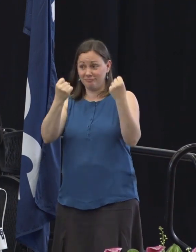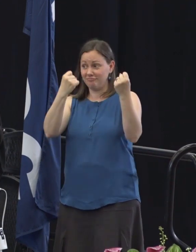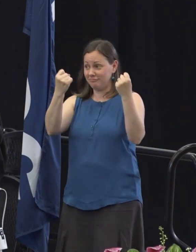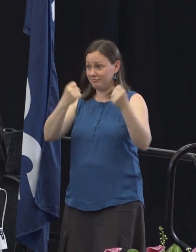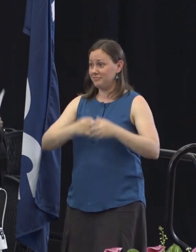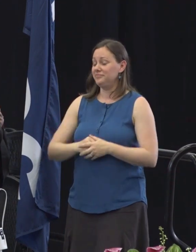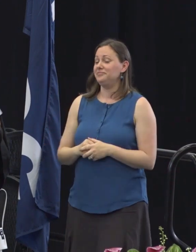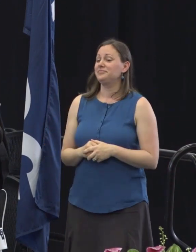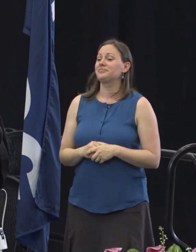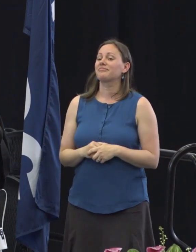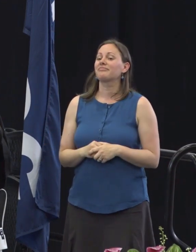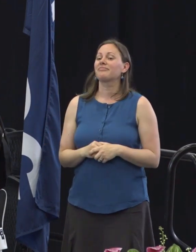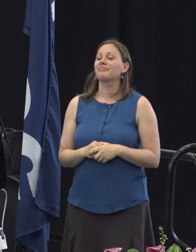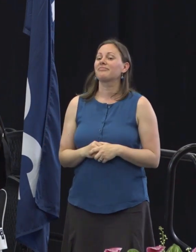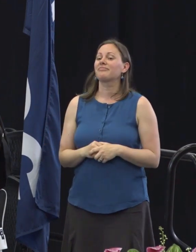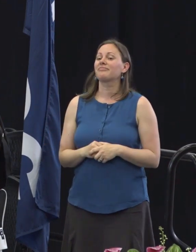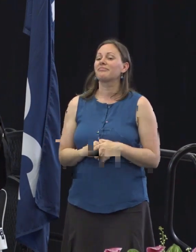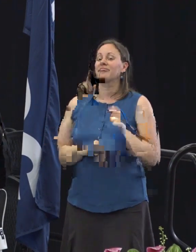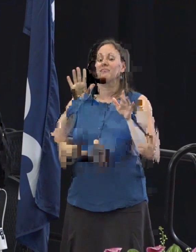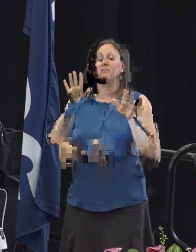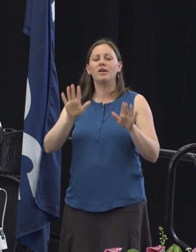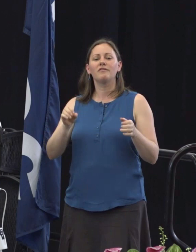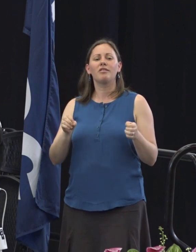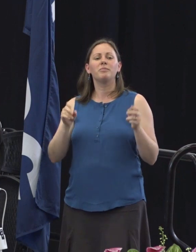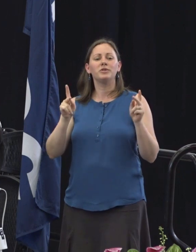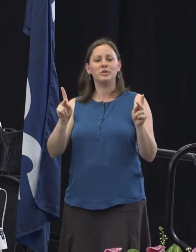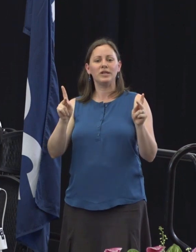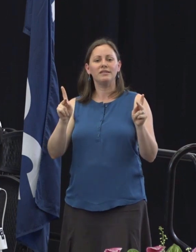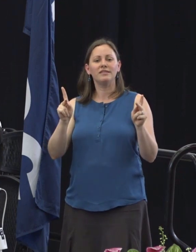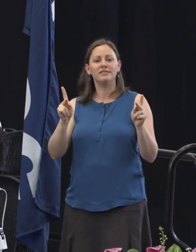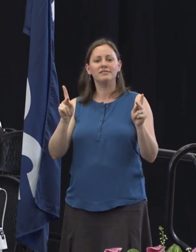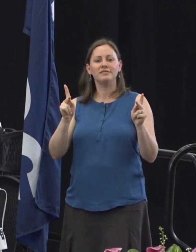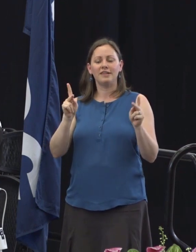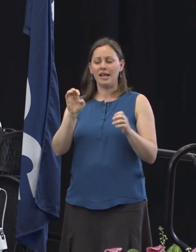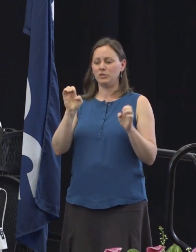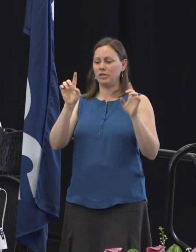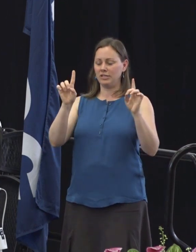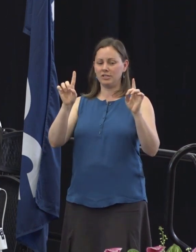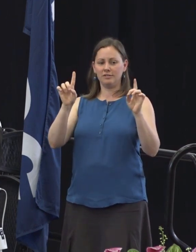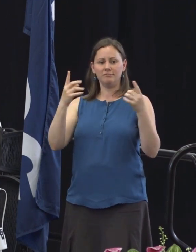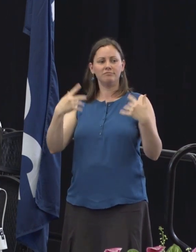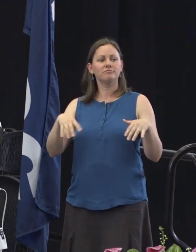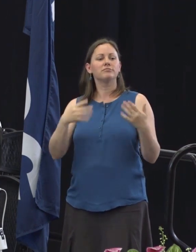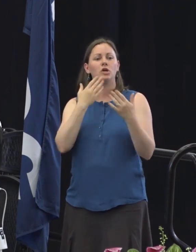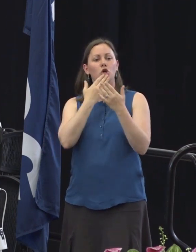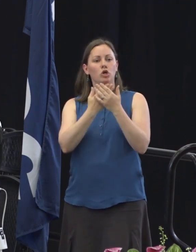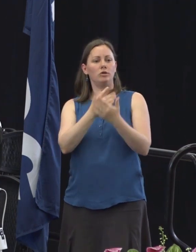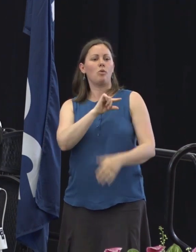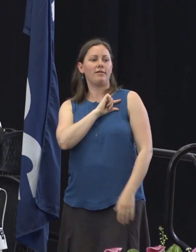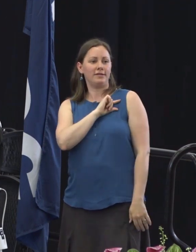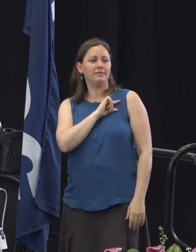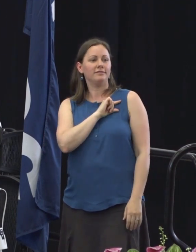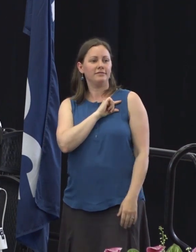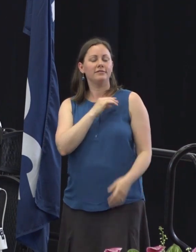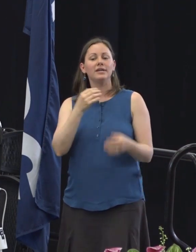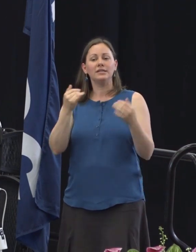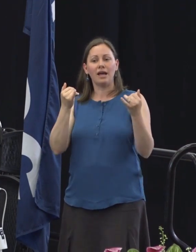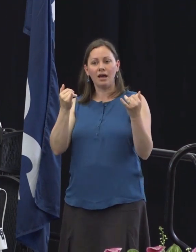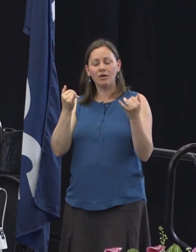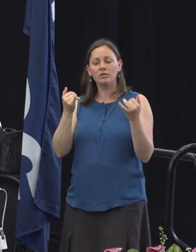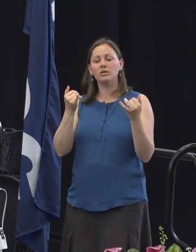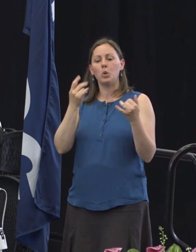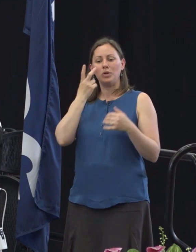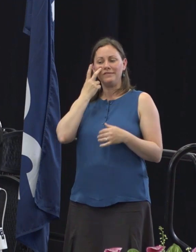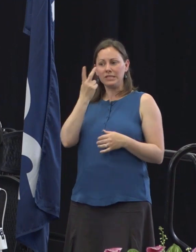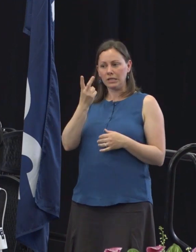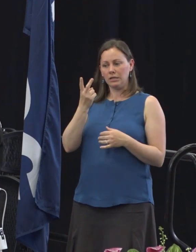We have all had the amazing opportunity to a high-quality education that has allowed all of us to be exposed to the real sides of